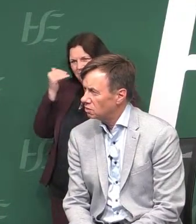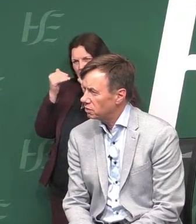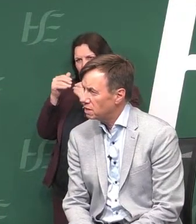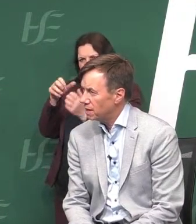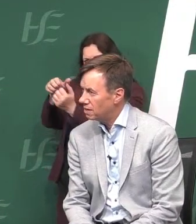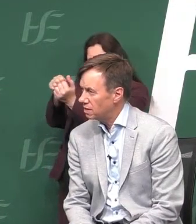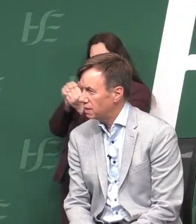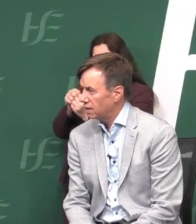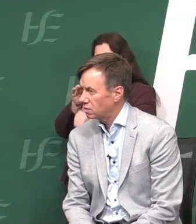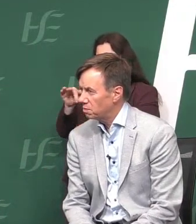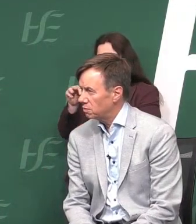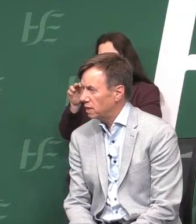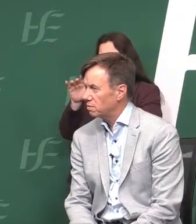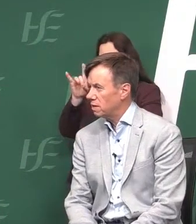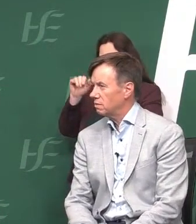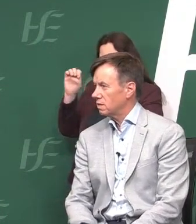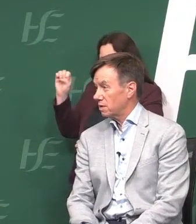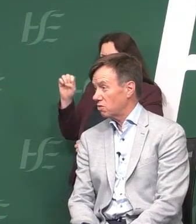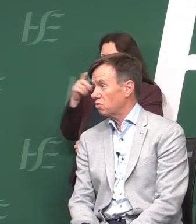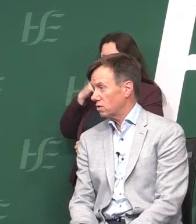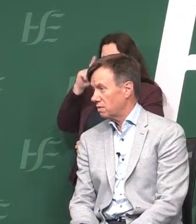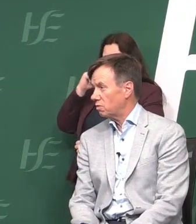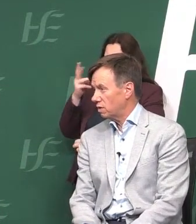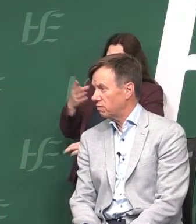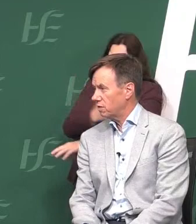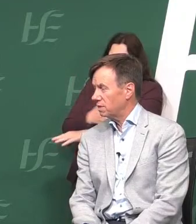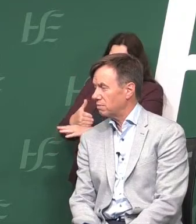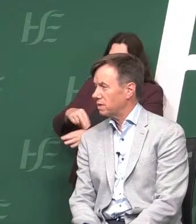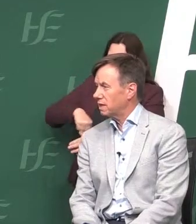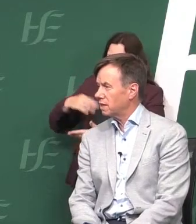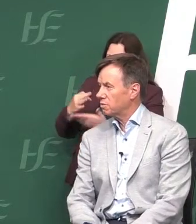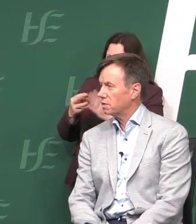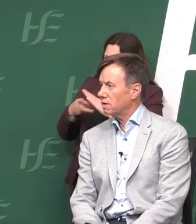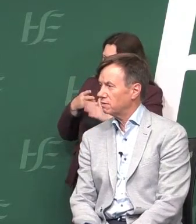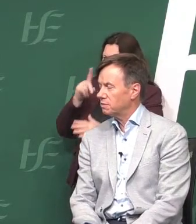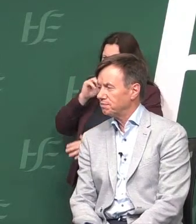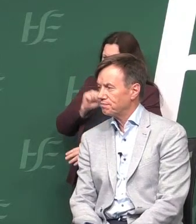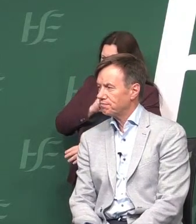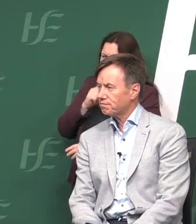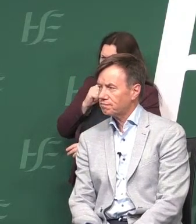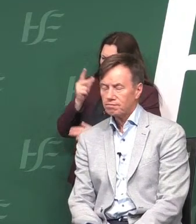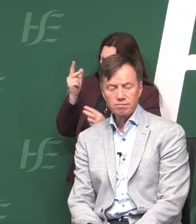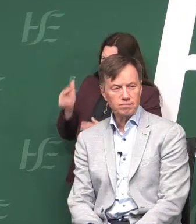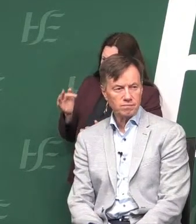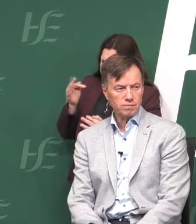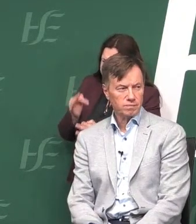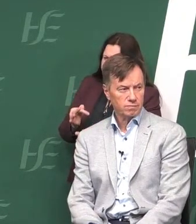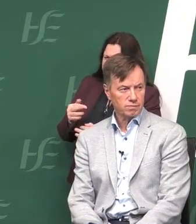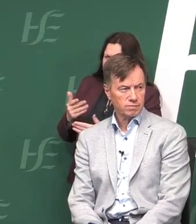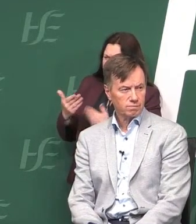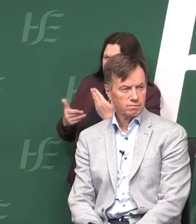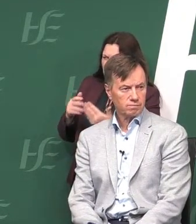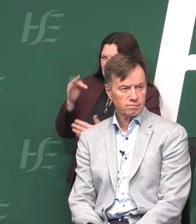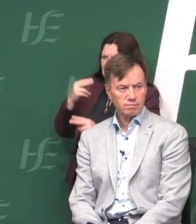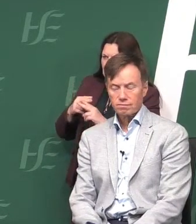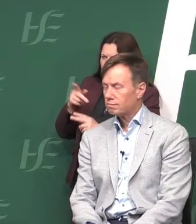think they're looking to recommence in the next couple of weeks, Paul. I'm not sure now, but we'll confirm that. But I think that's what they're after.